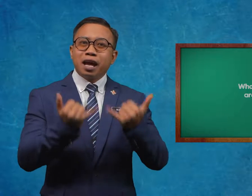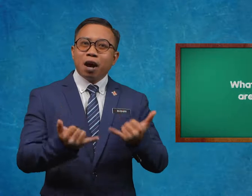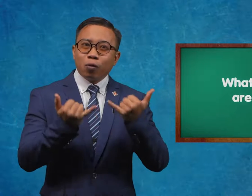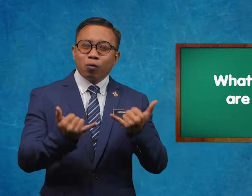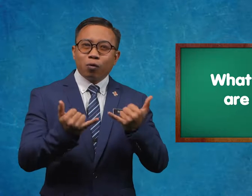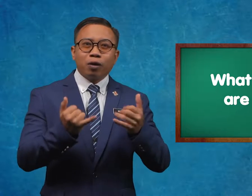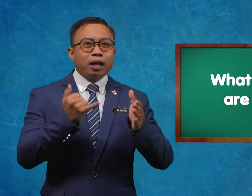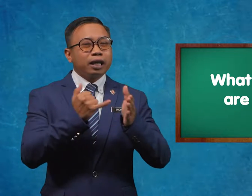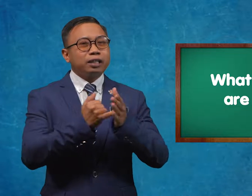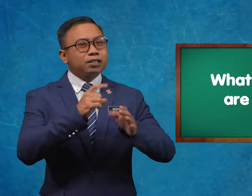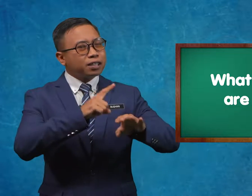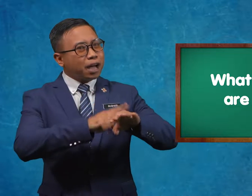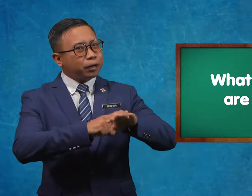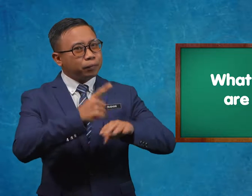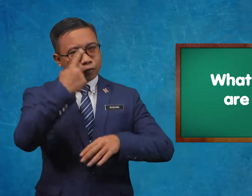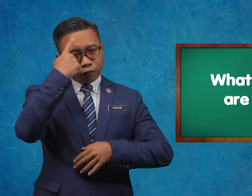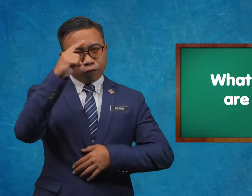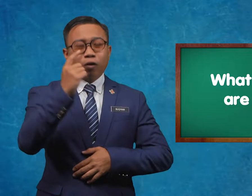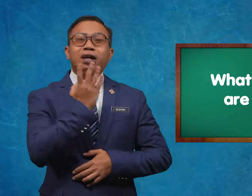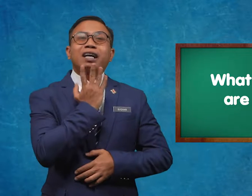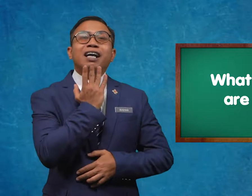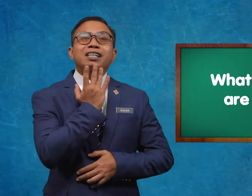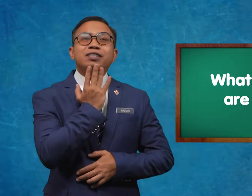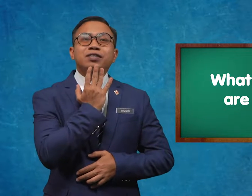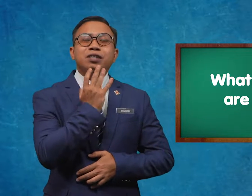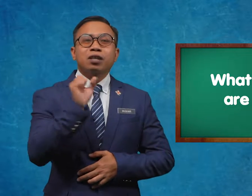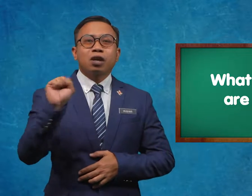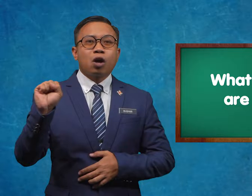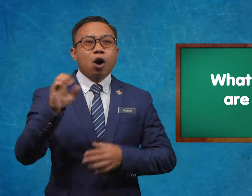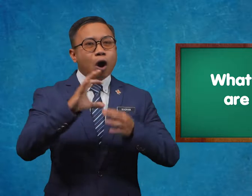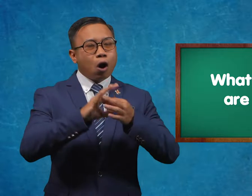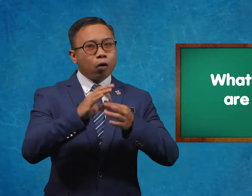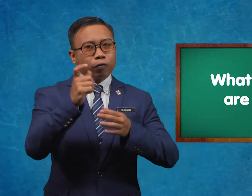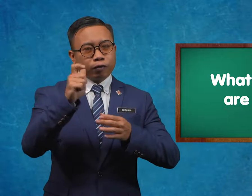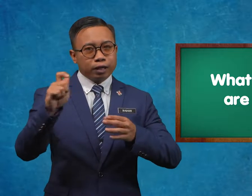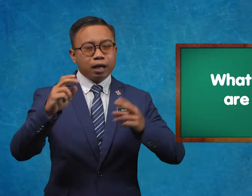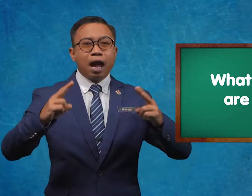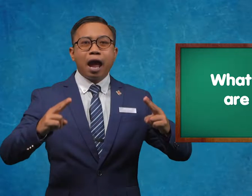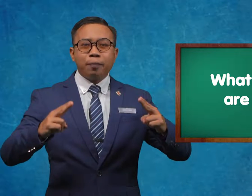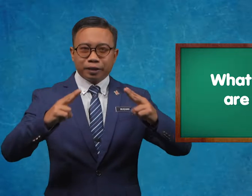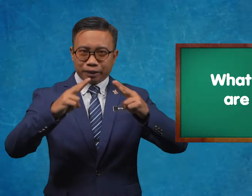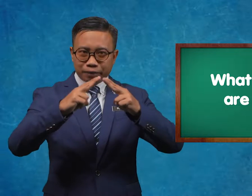Now, it's time for colors of the habitat.